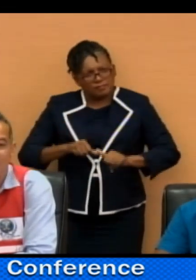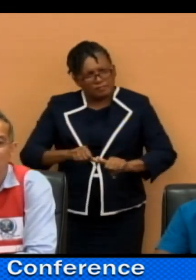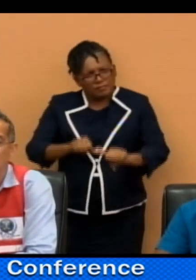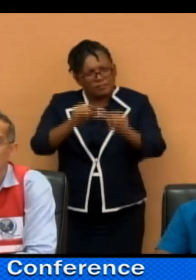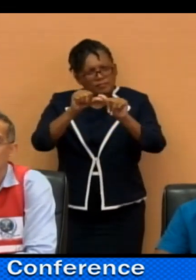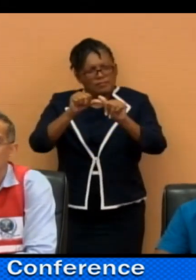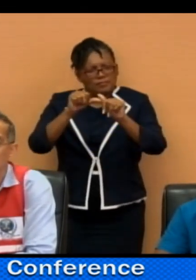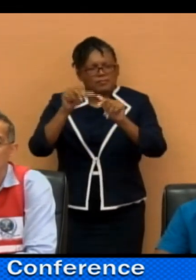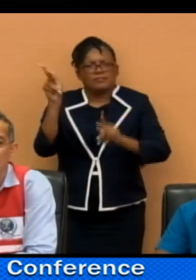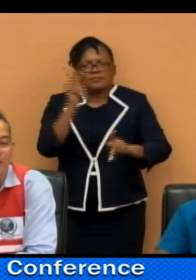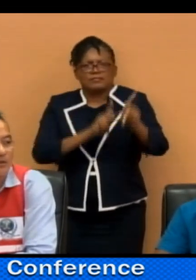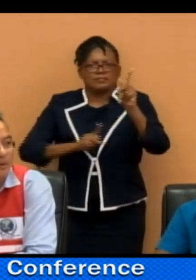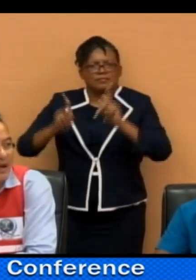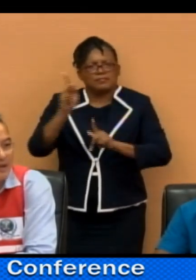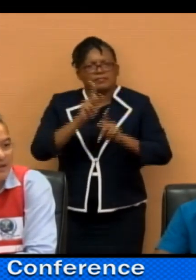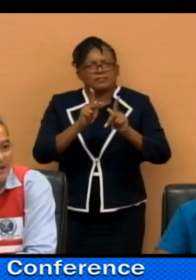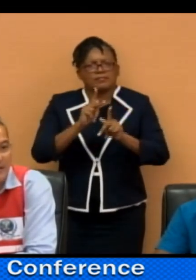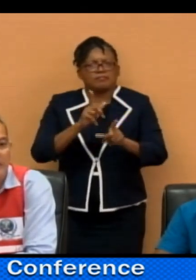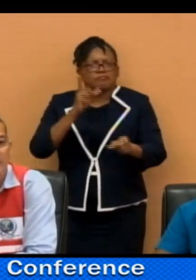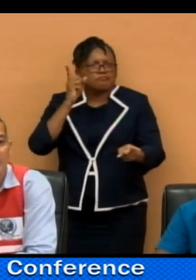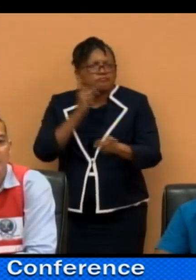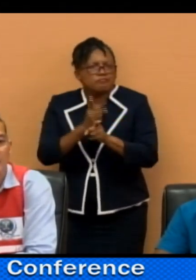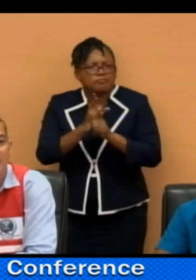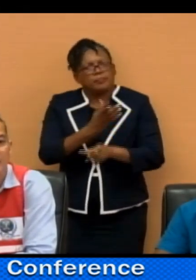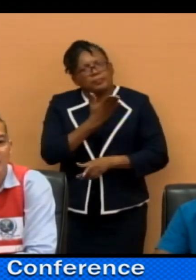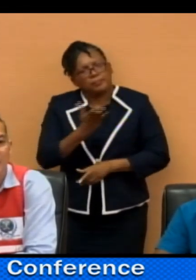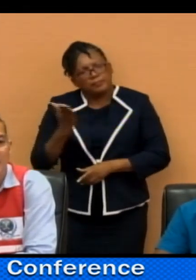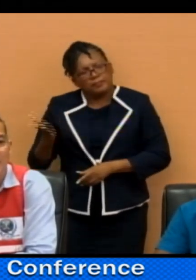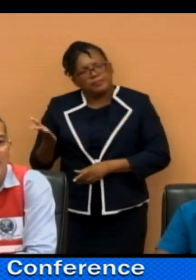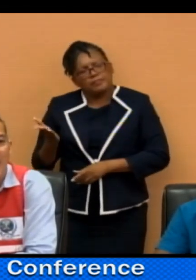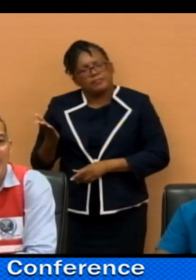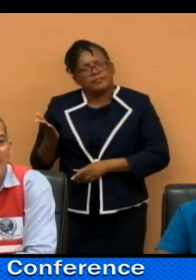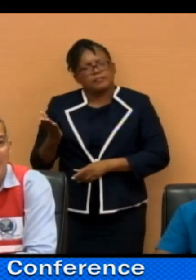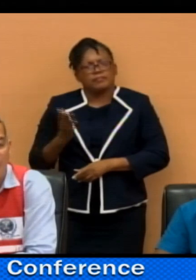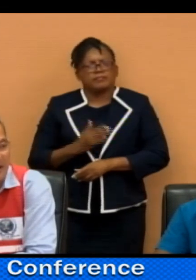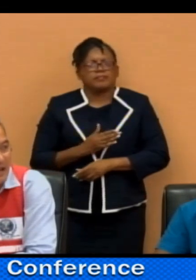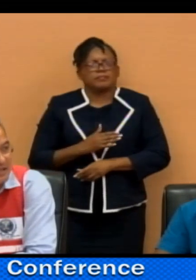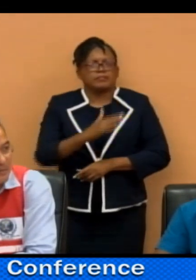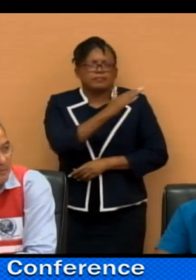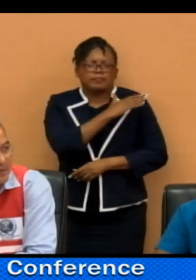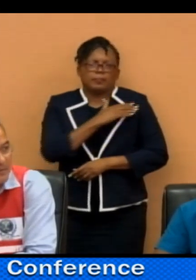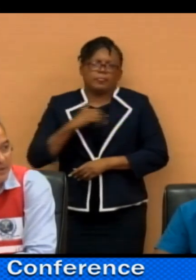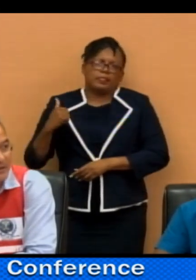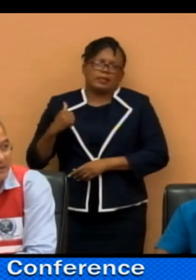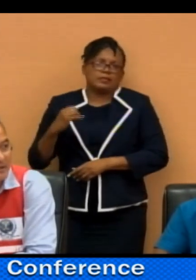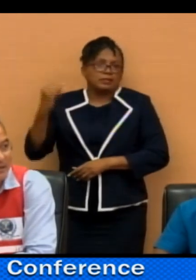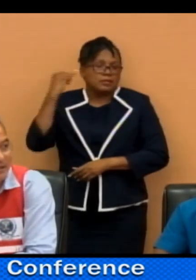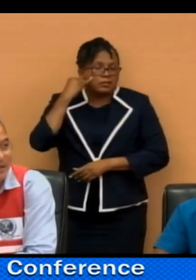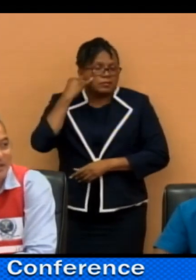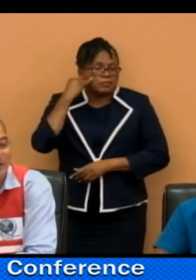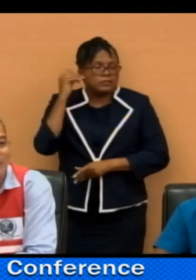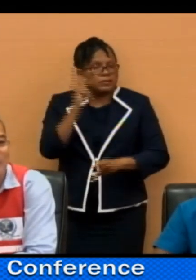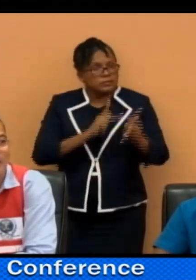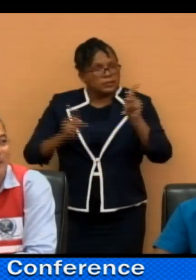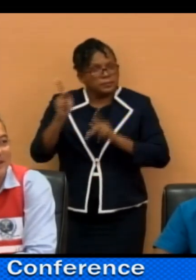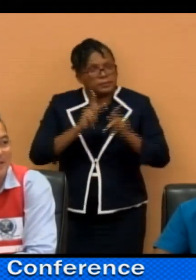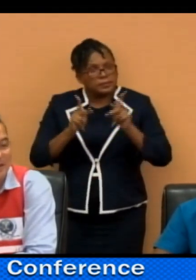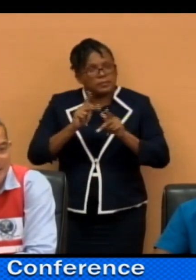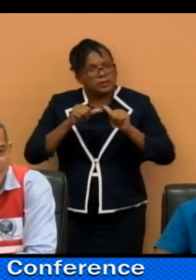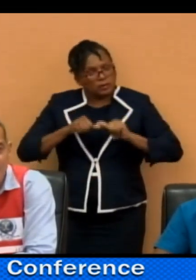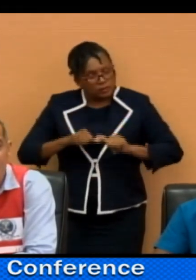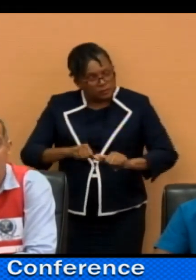people continue to do the right things. And if we as a people continue to do the